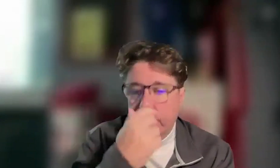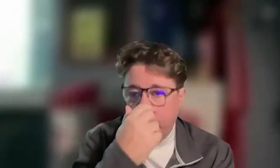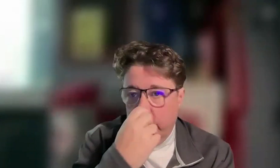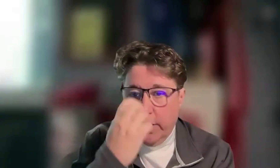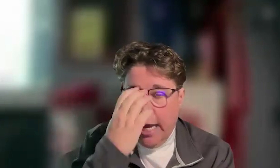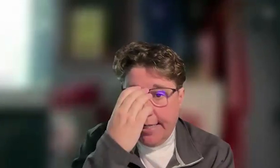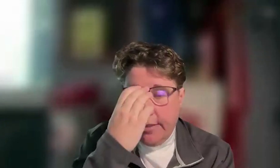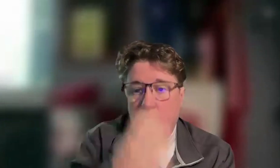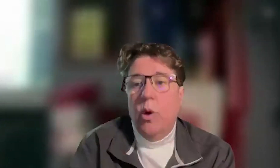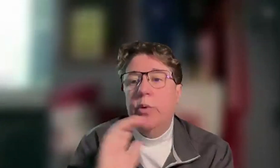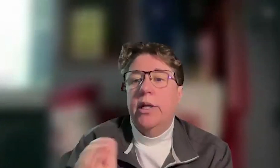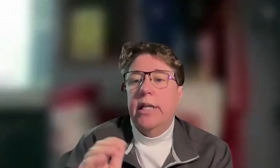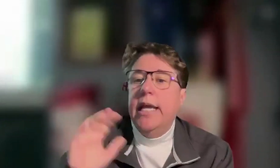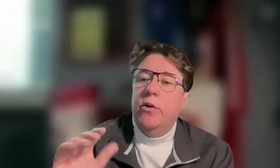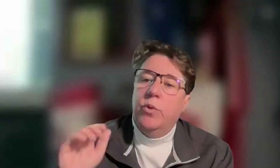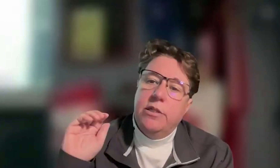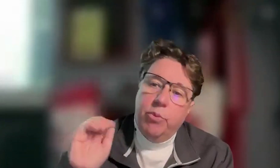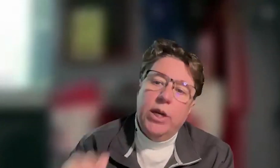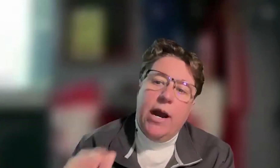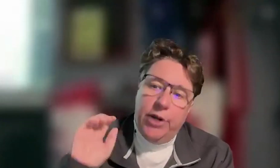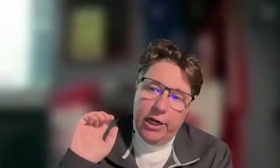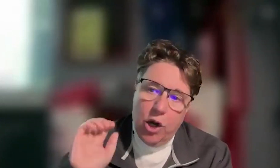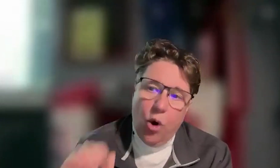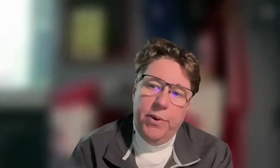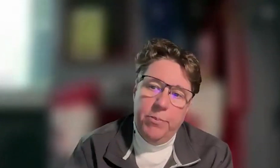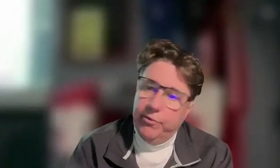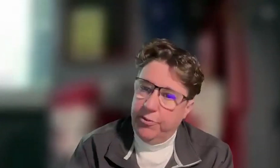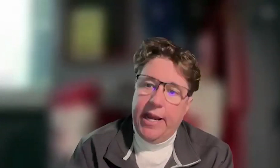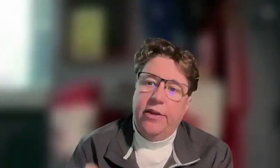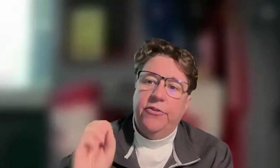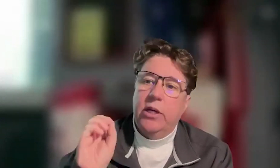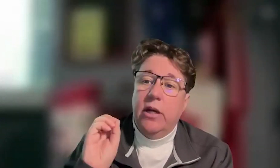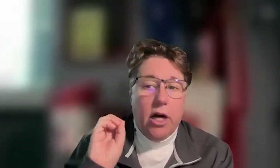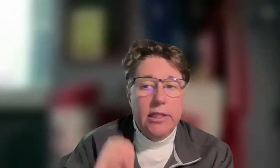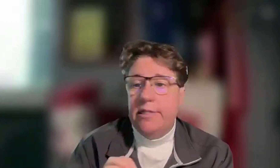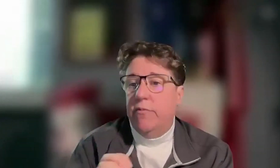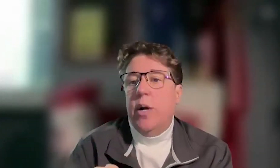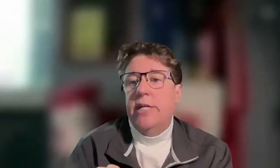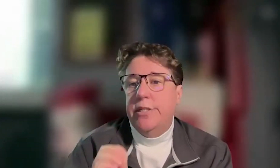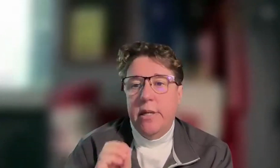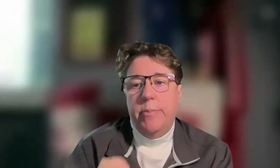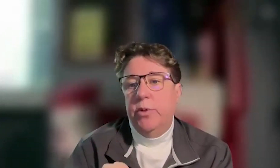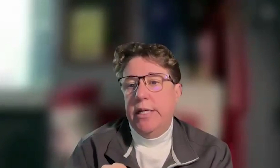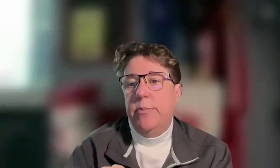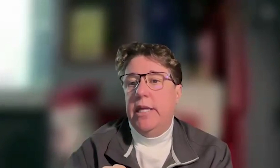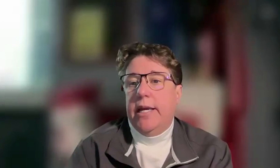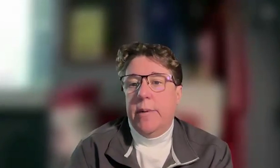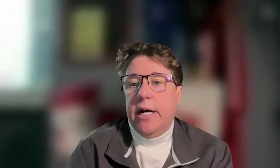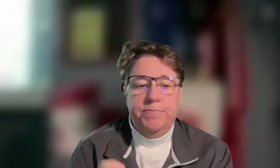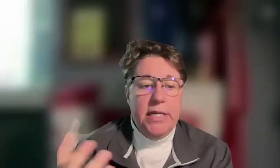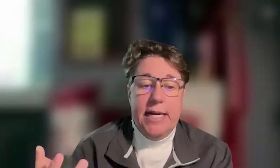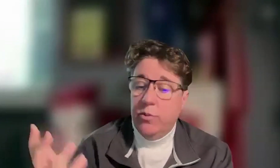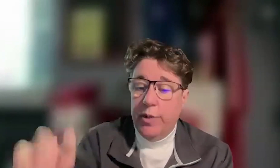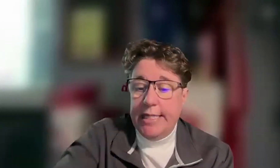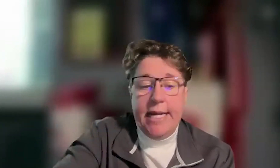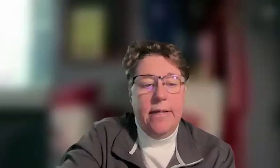work with groups, we realized what we really needed was to put out in an open space a list of questions that people need to be thinking